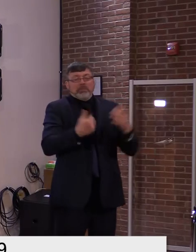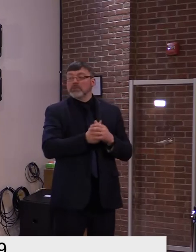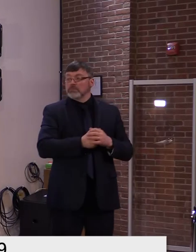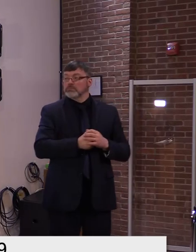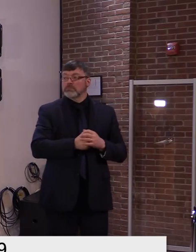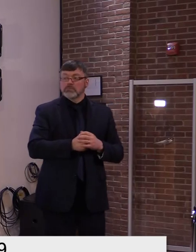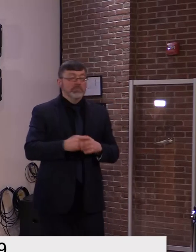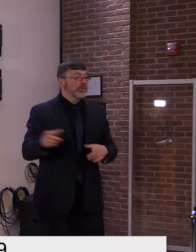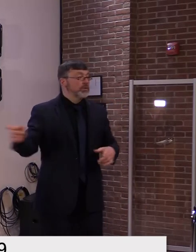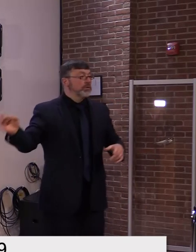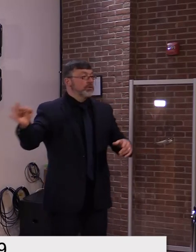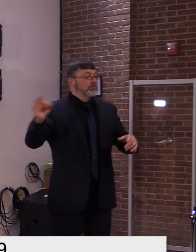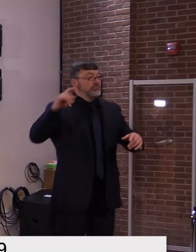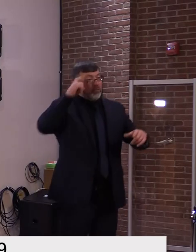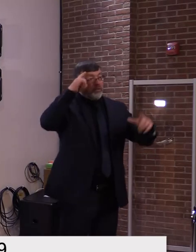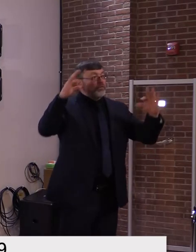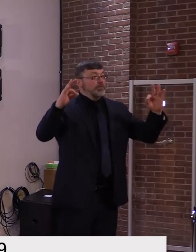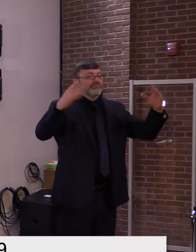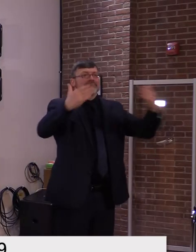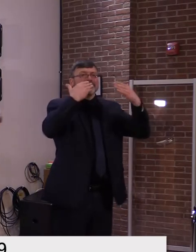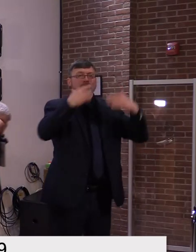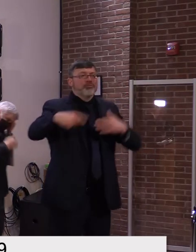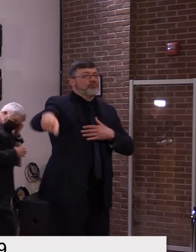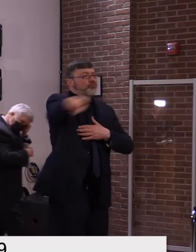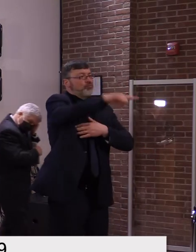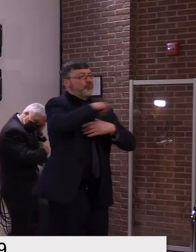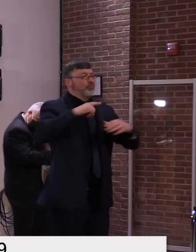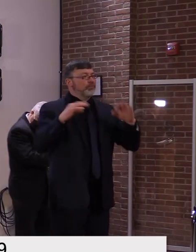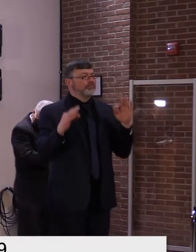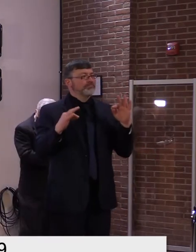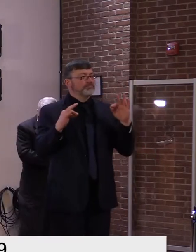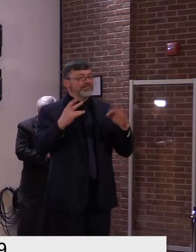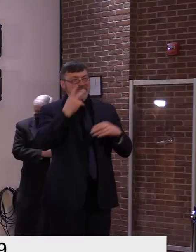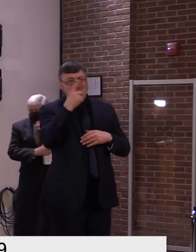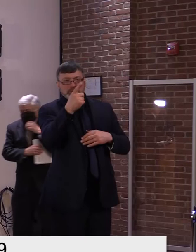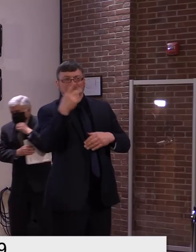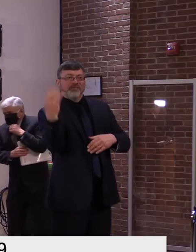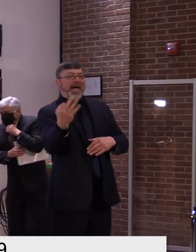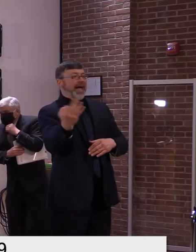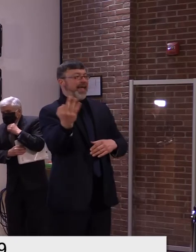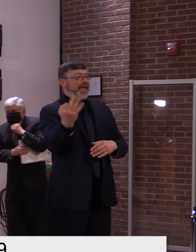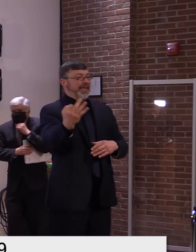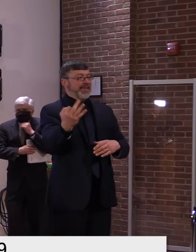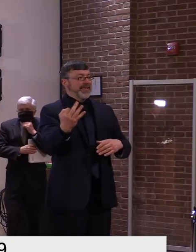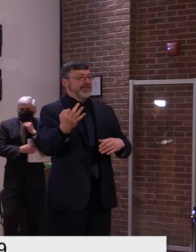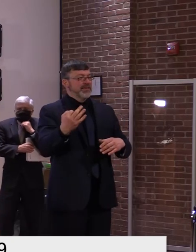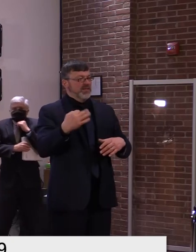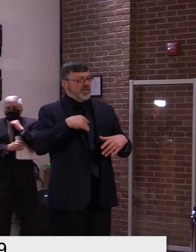Okay. With that, thank you very much for tuning in, and we'll be back on Friday and provide you some